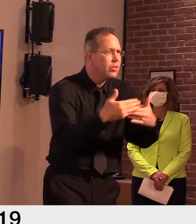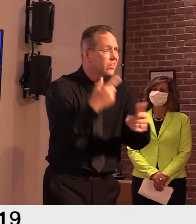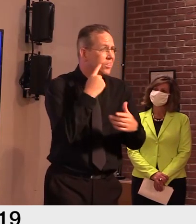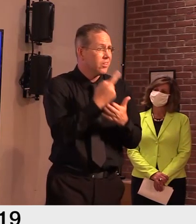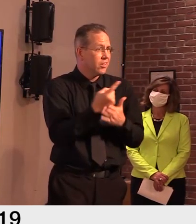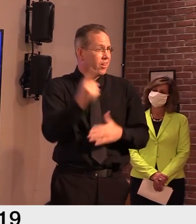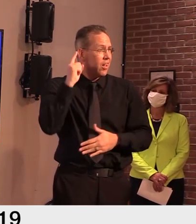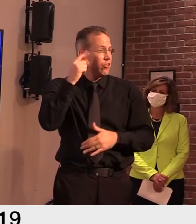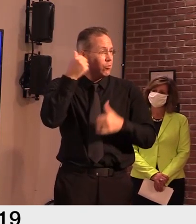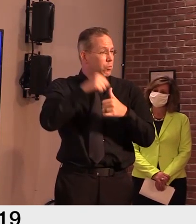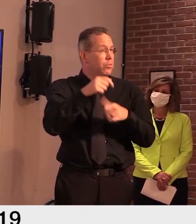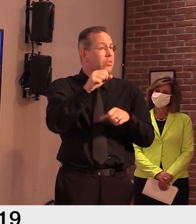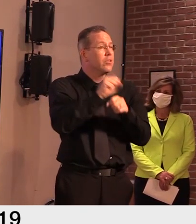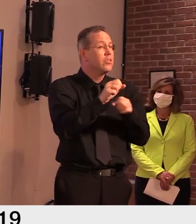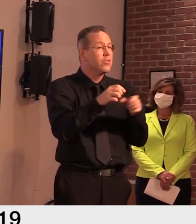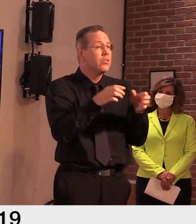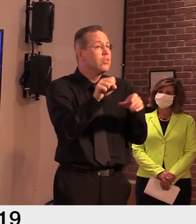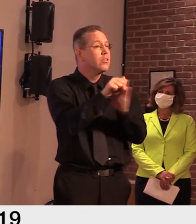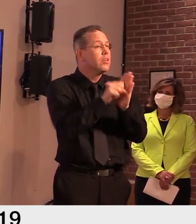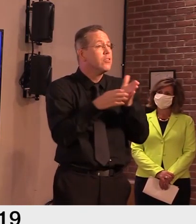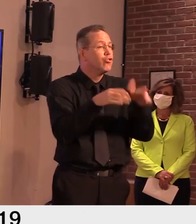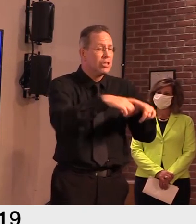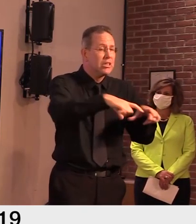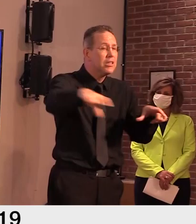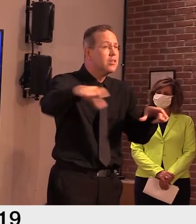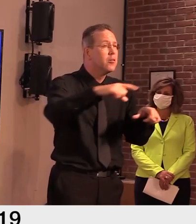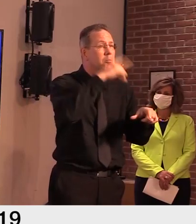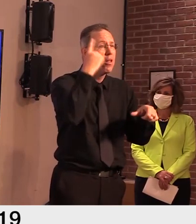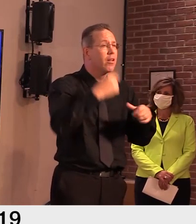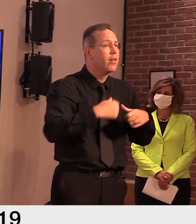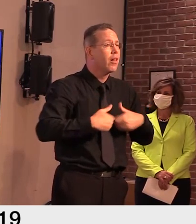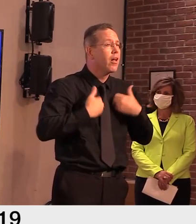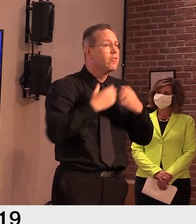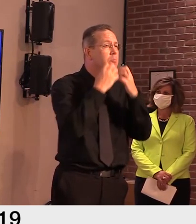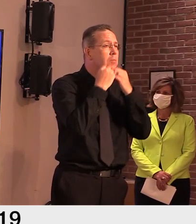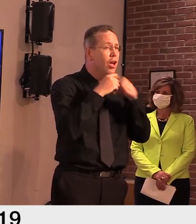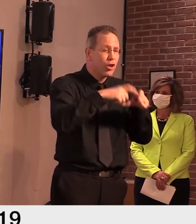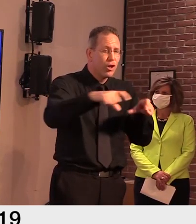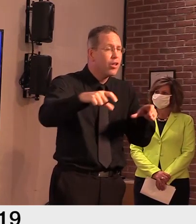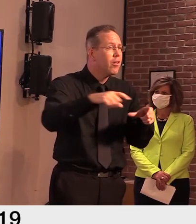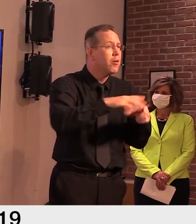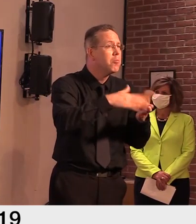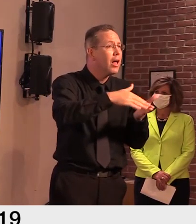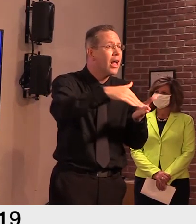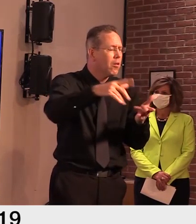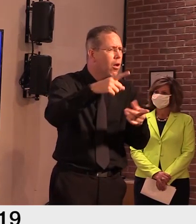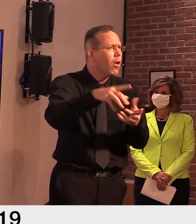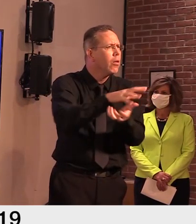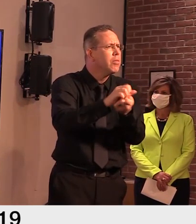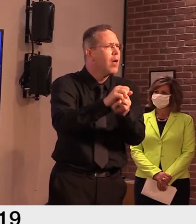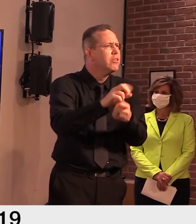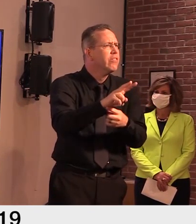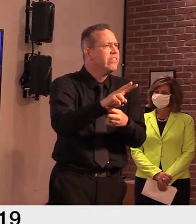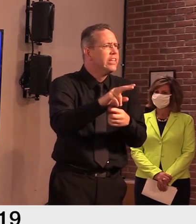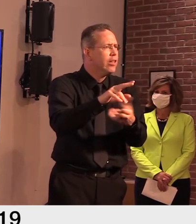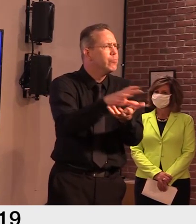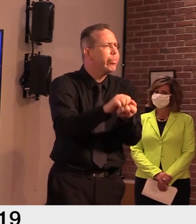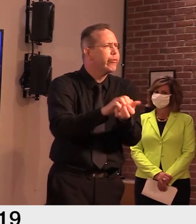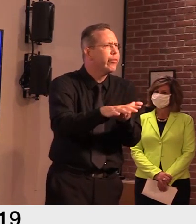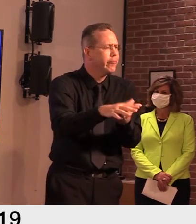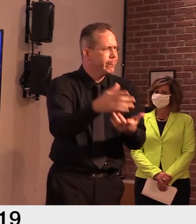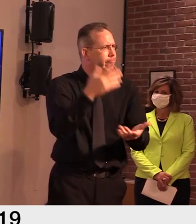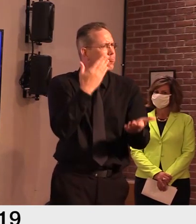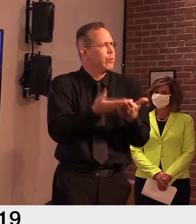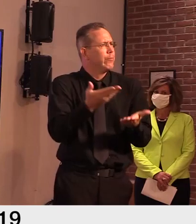155 years later that we still have to finish the work that was started. We need to look no further than